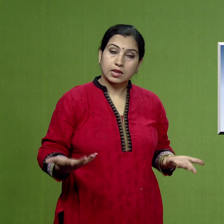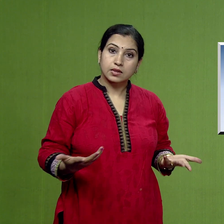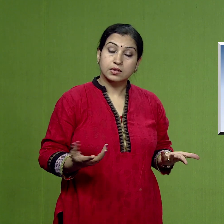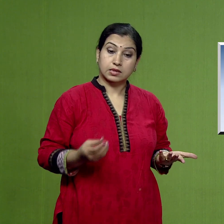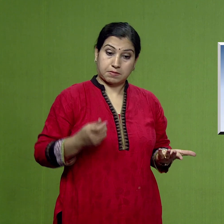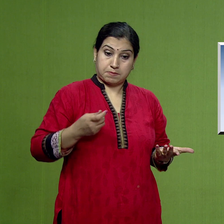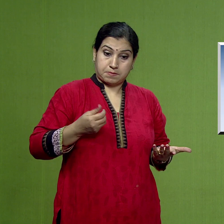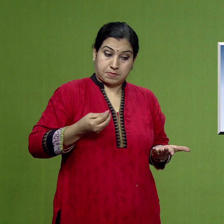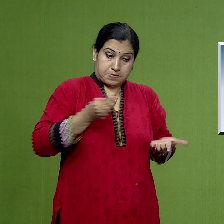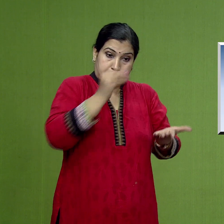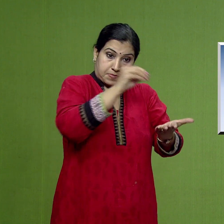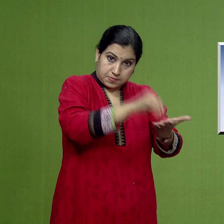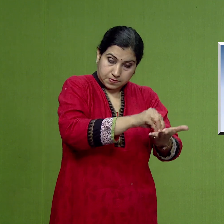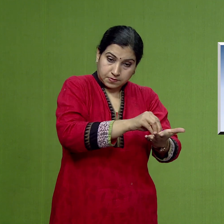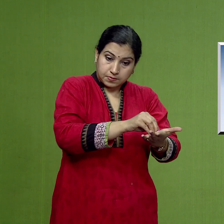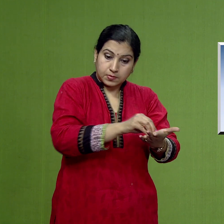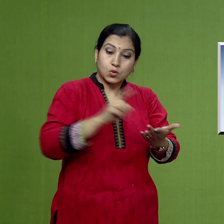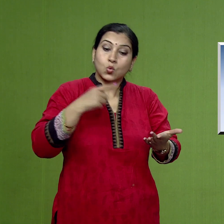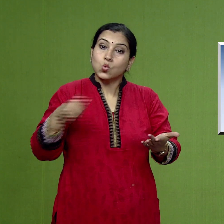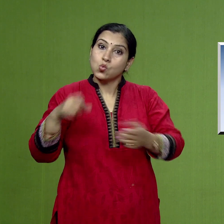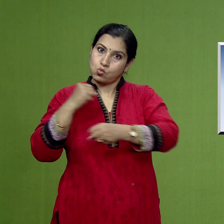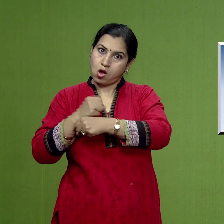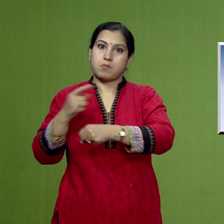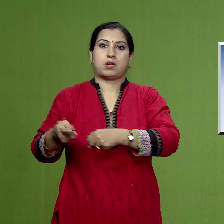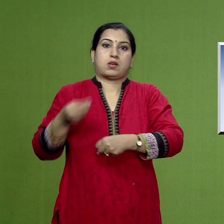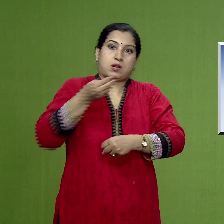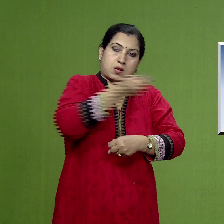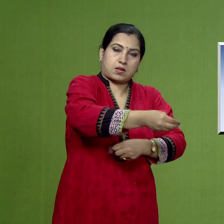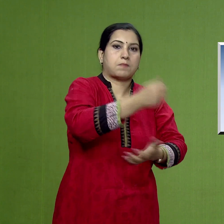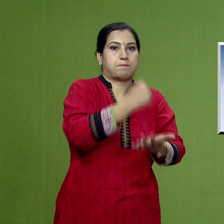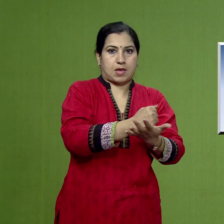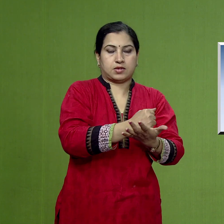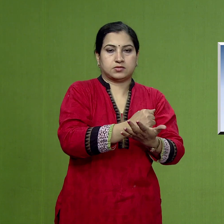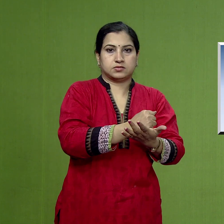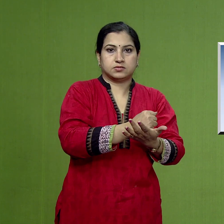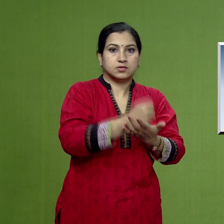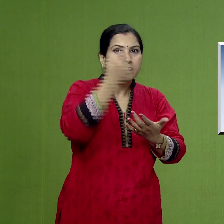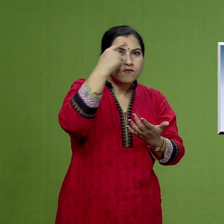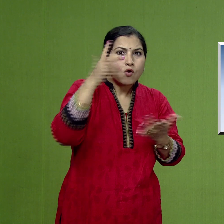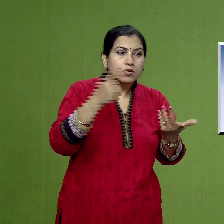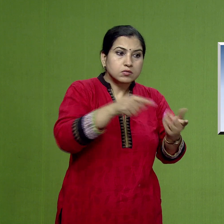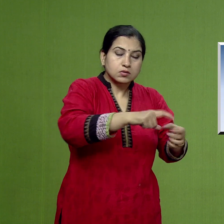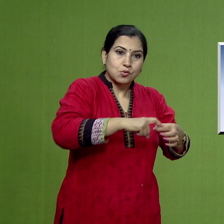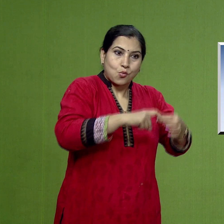investment by the government has to be done for improving the quality of the people.